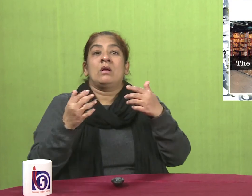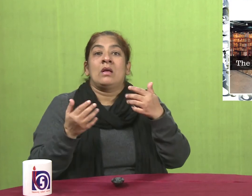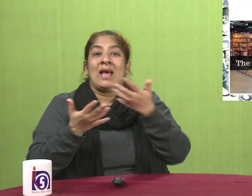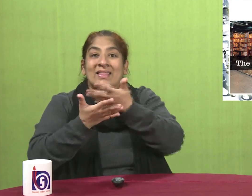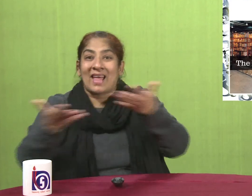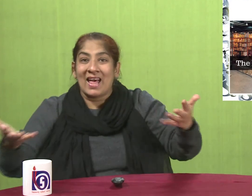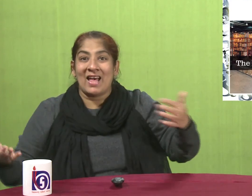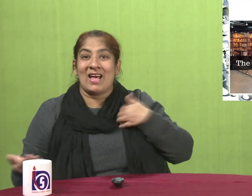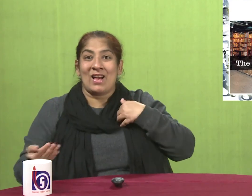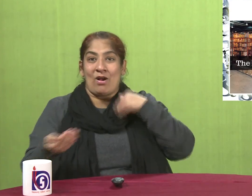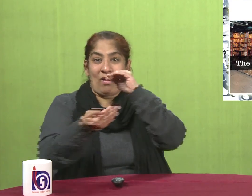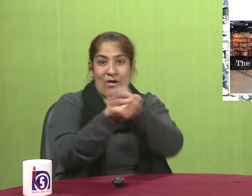Warehousing. The importance of warehousing